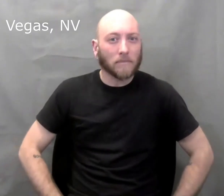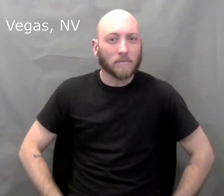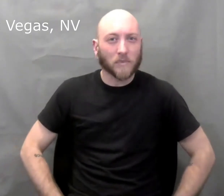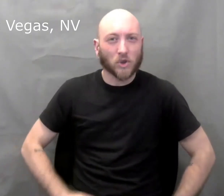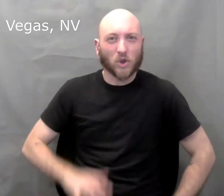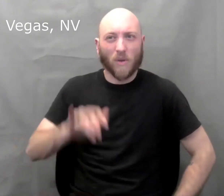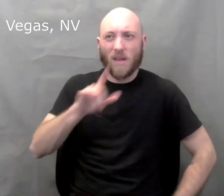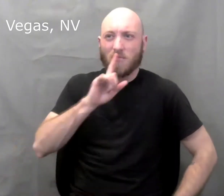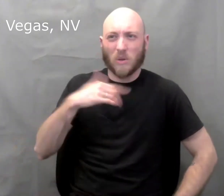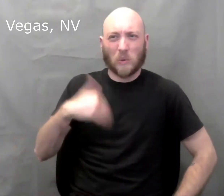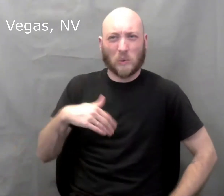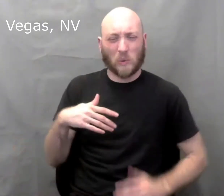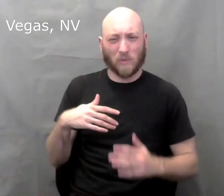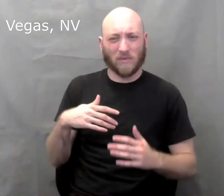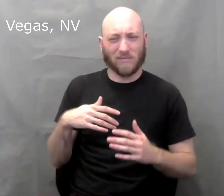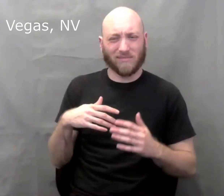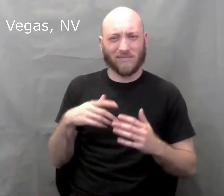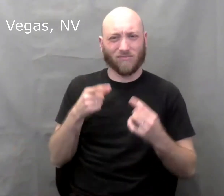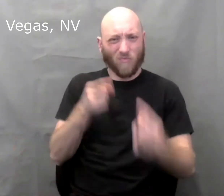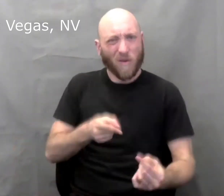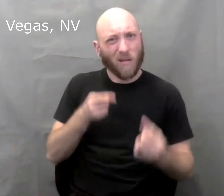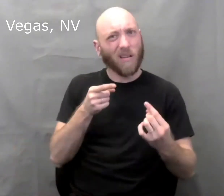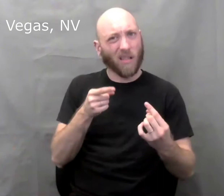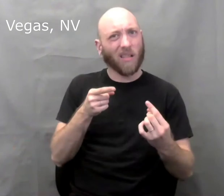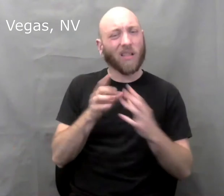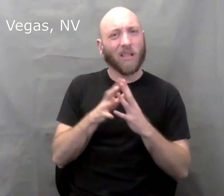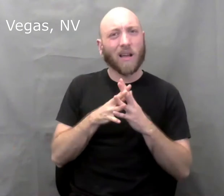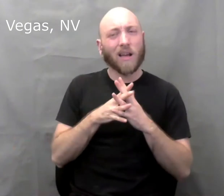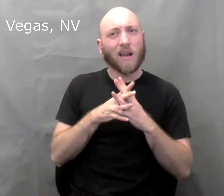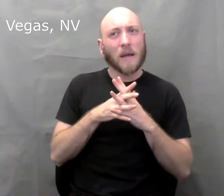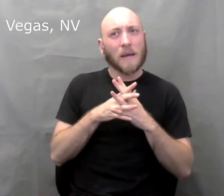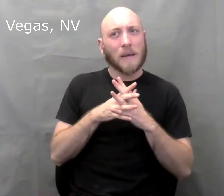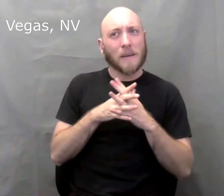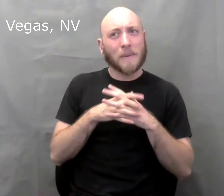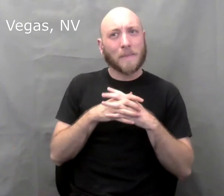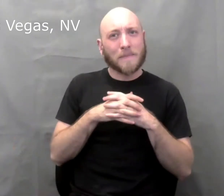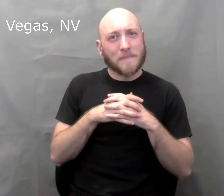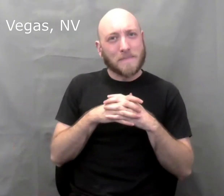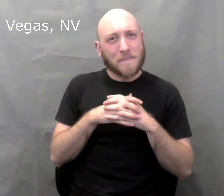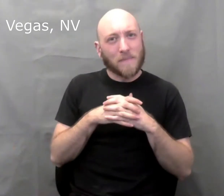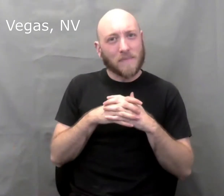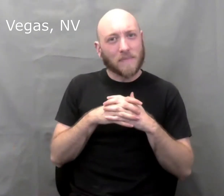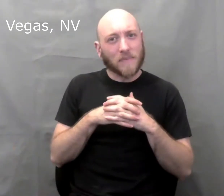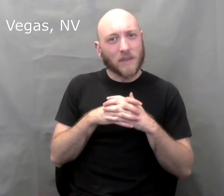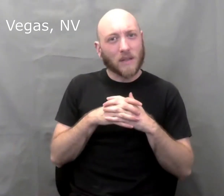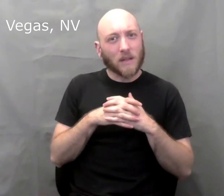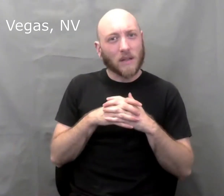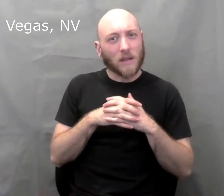get over to try and, learn and understand and accept a higher power as something that could help